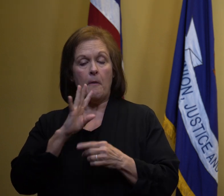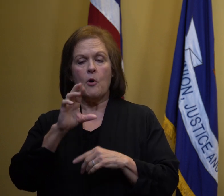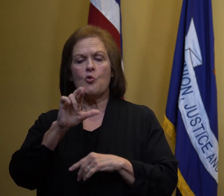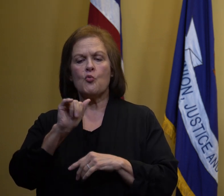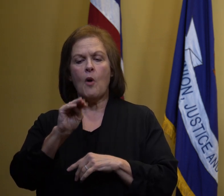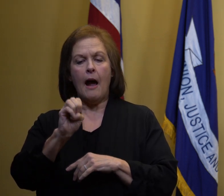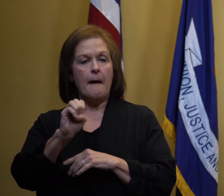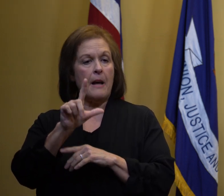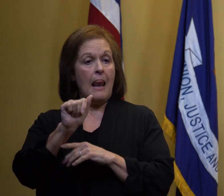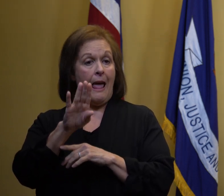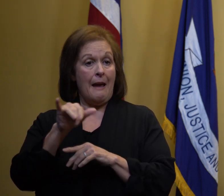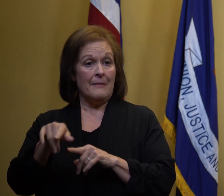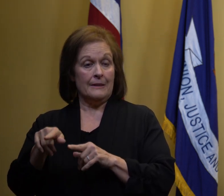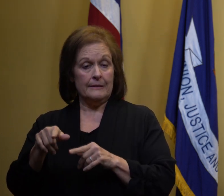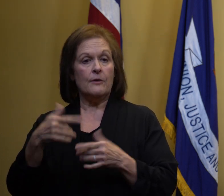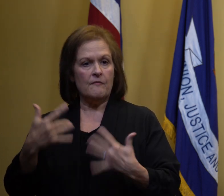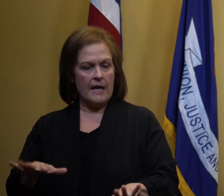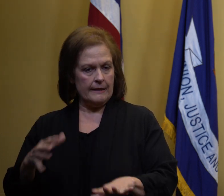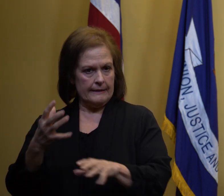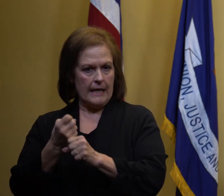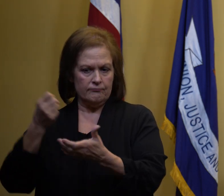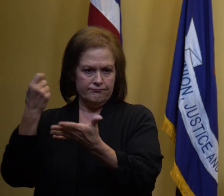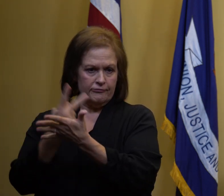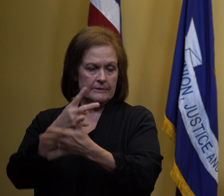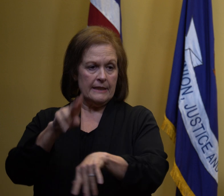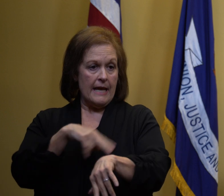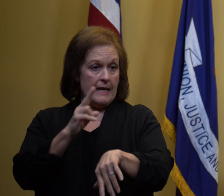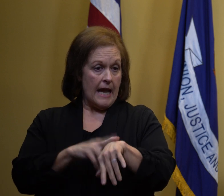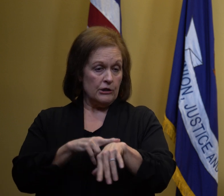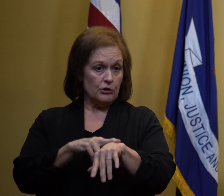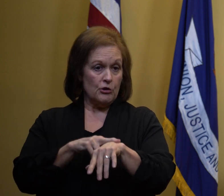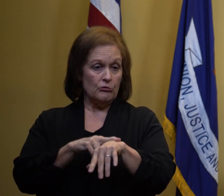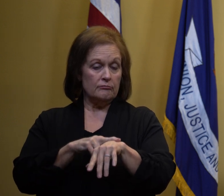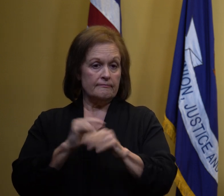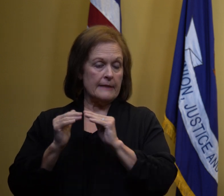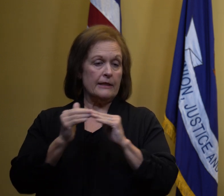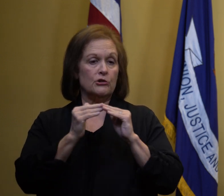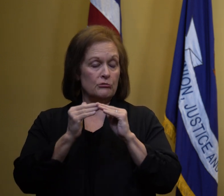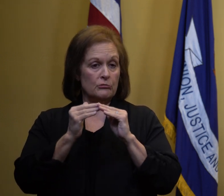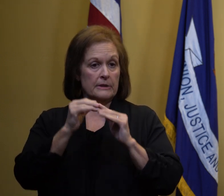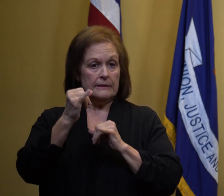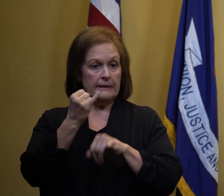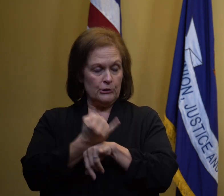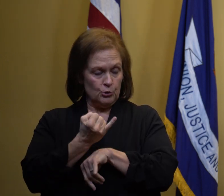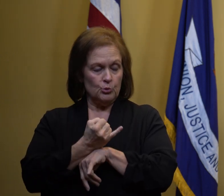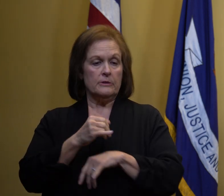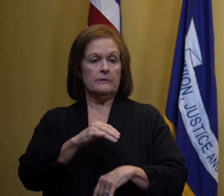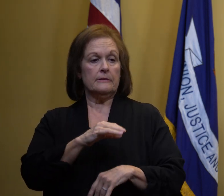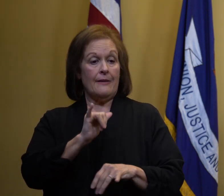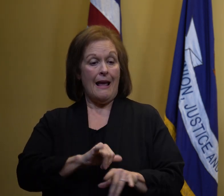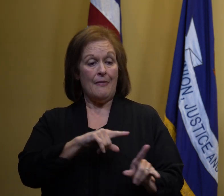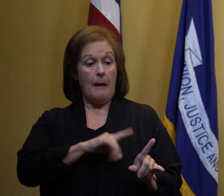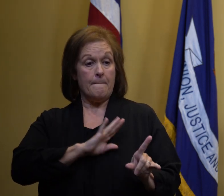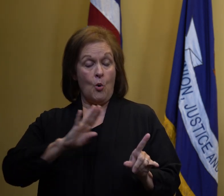lab. Receiving accreditation from the American National Standards Institute, National Accreditation Board in the